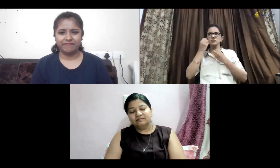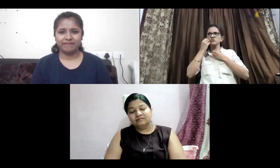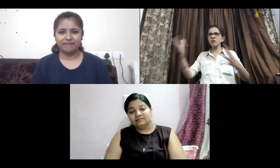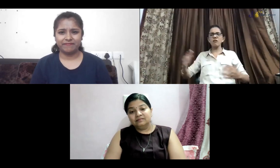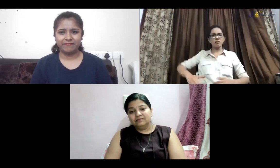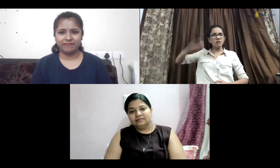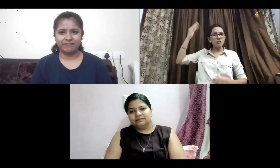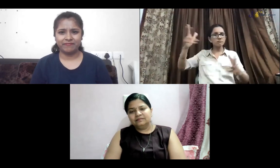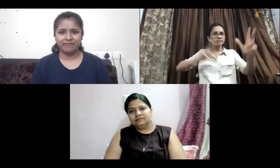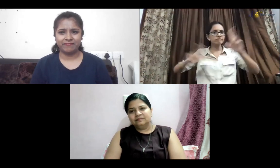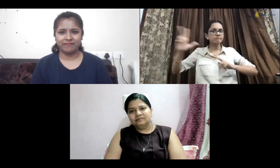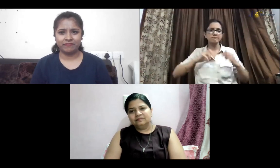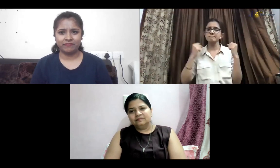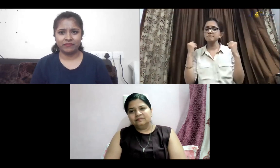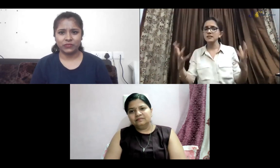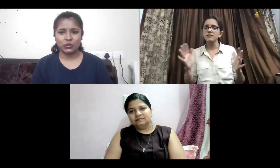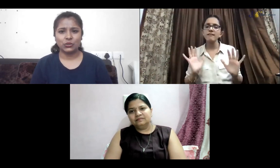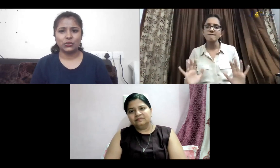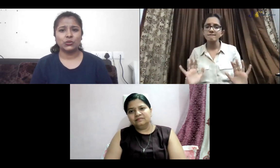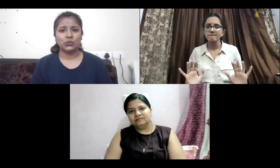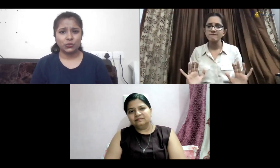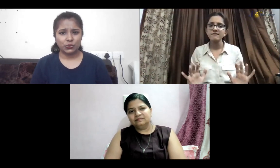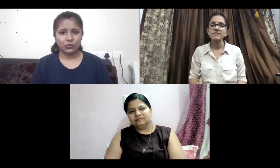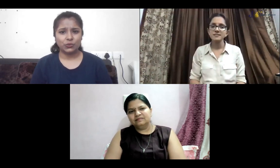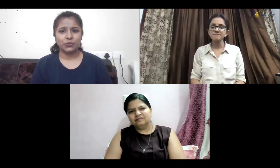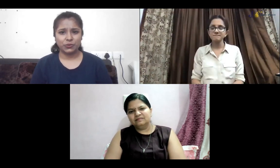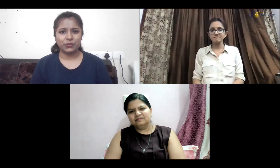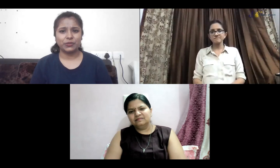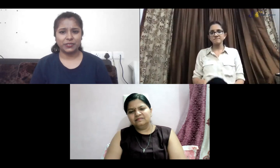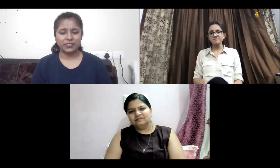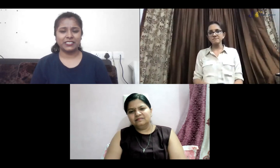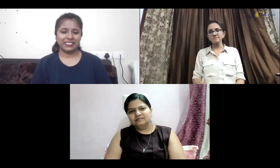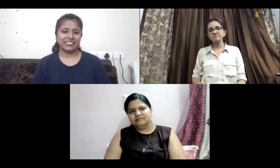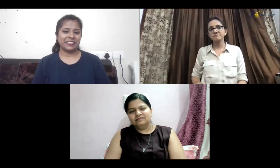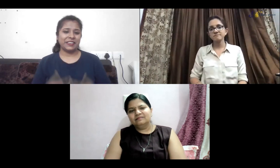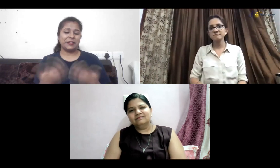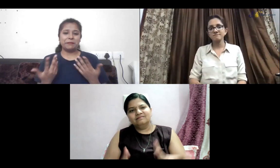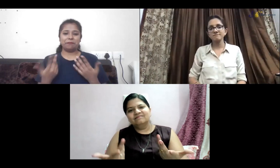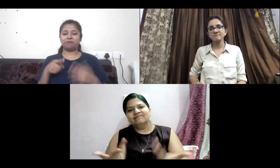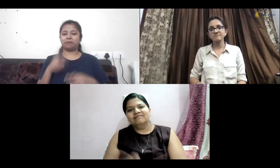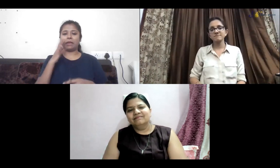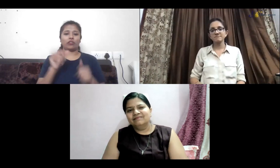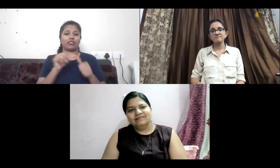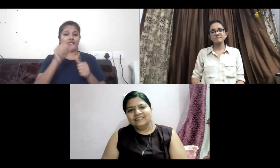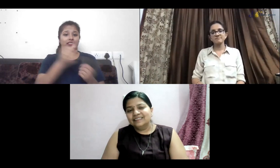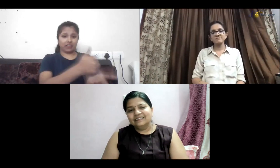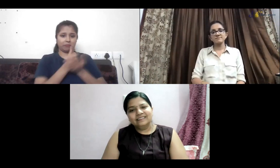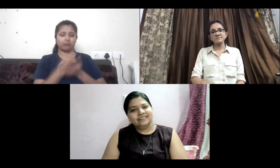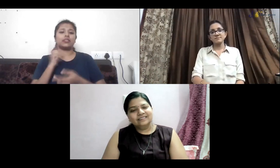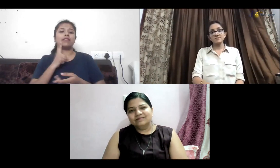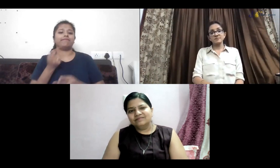other people think that codas, their parents are deaf and they might not open to their parents, so they easily abuse them.